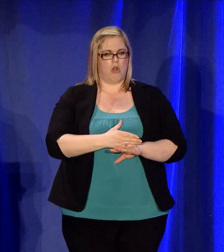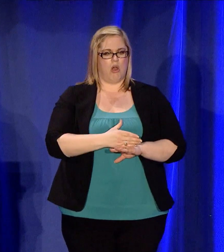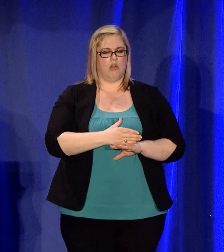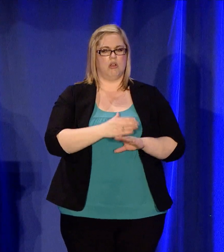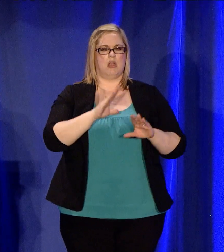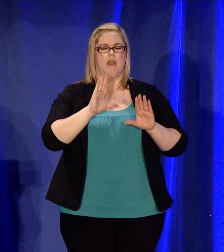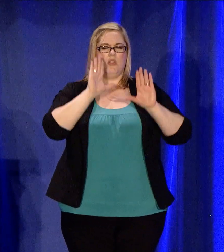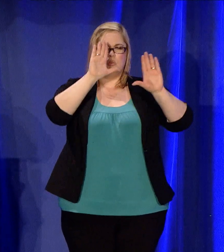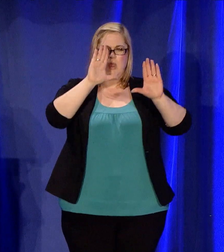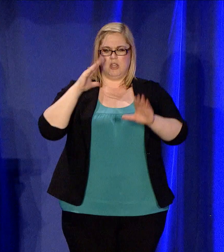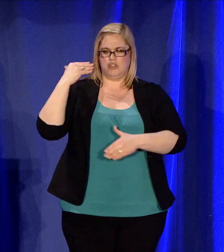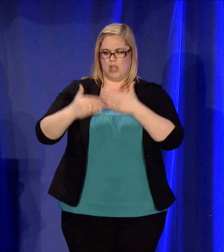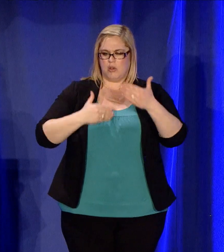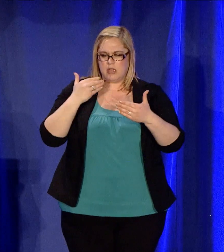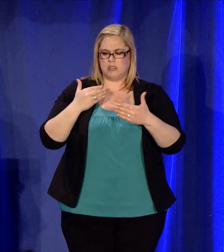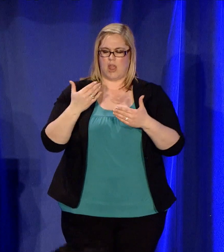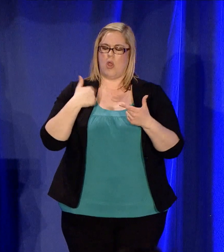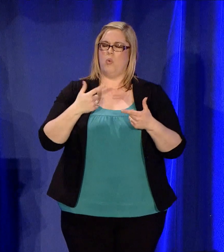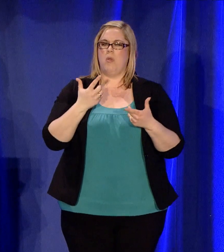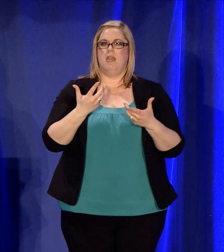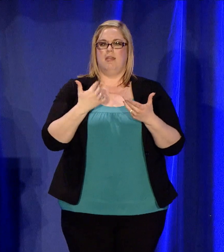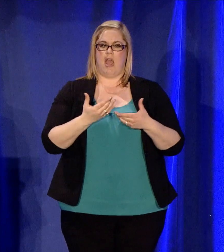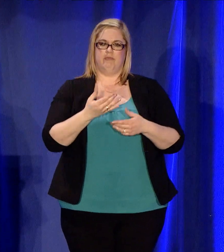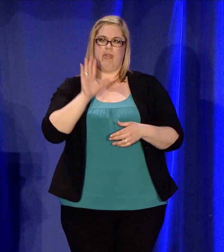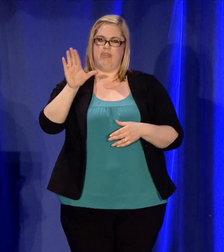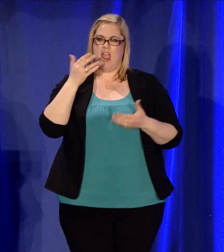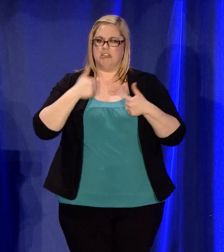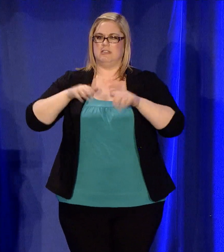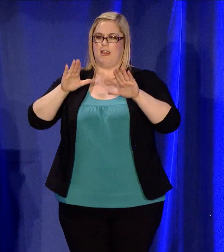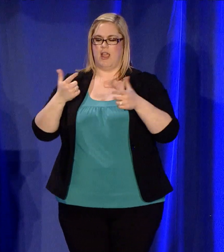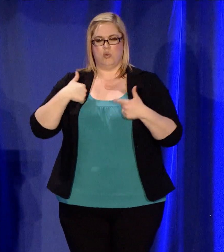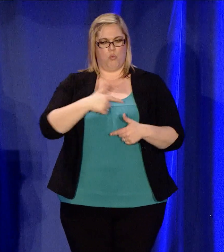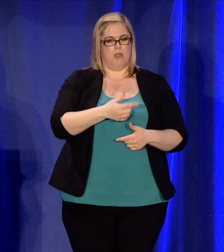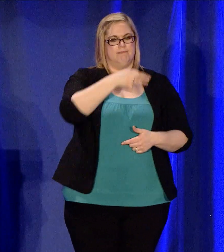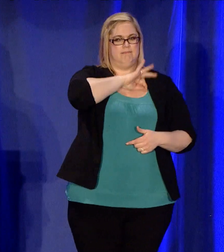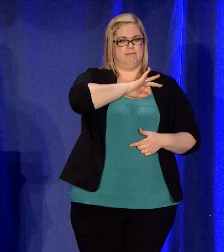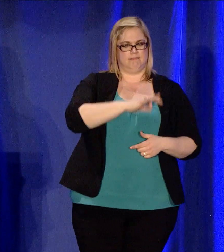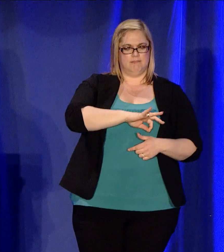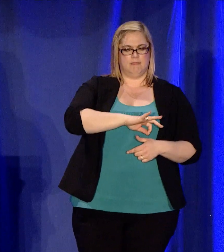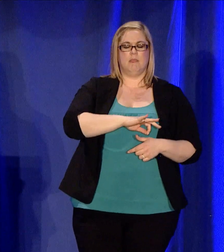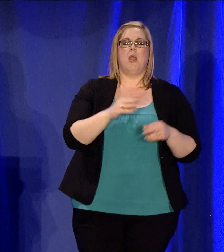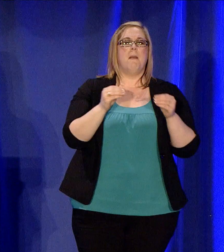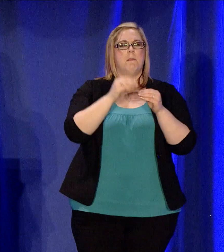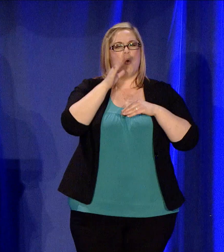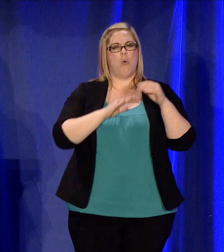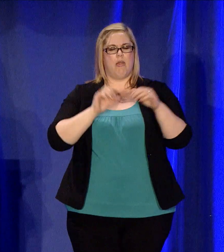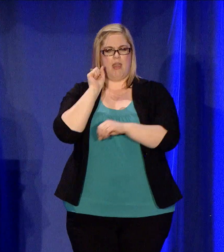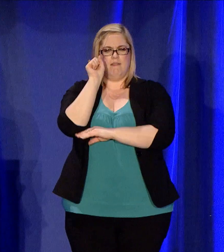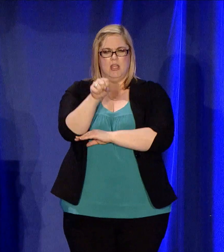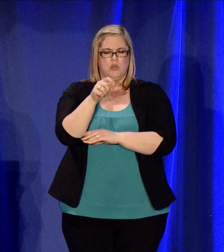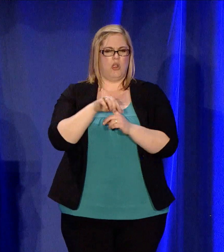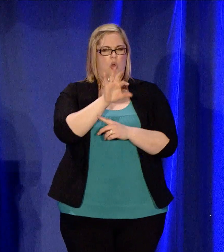greatest generation are the beneficiaries of their proud sacrifice. They gave us more than a victory over fascism